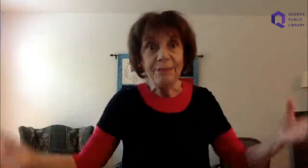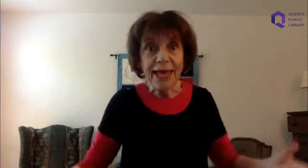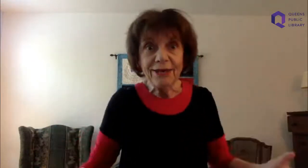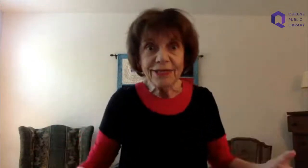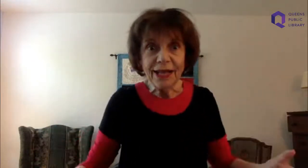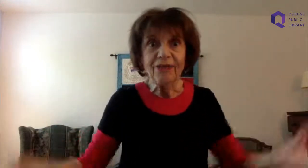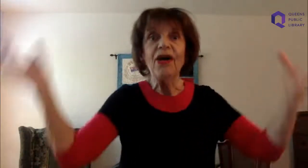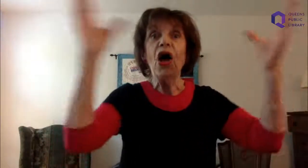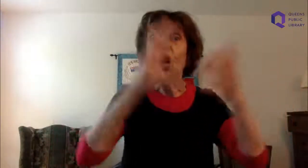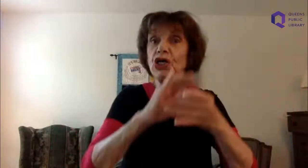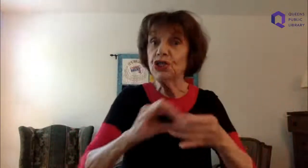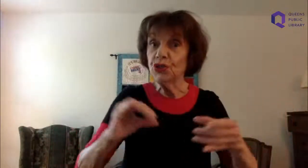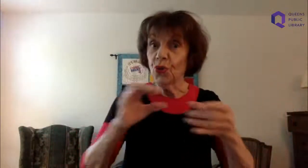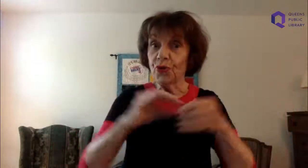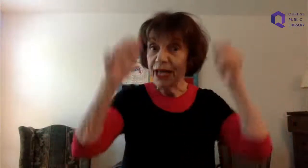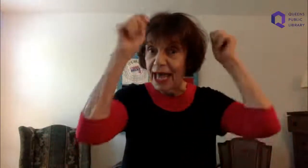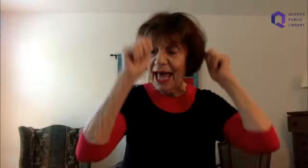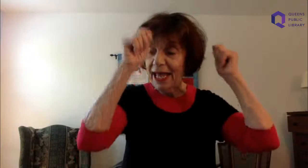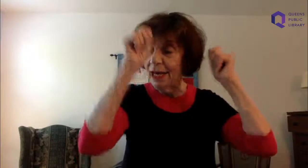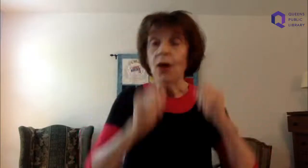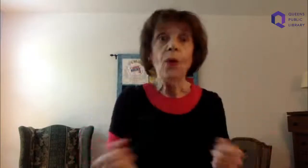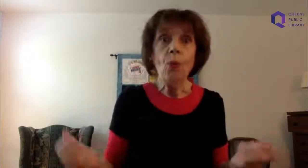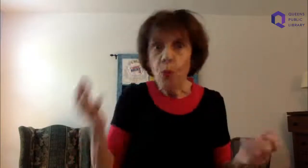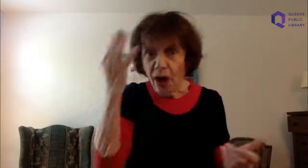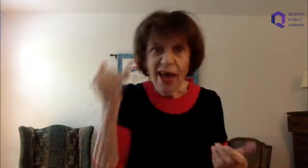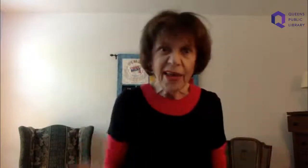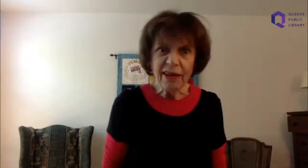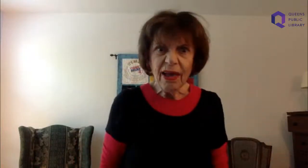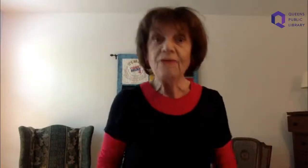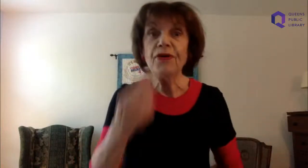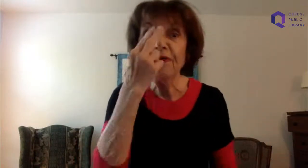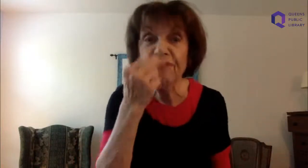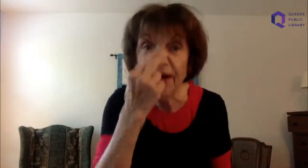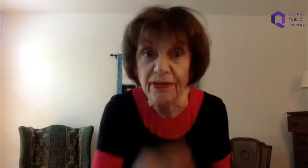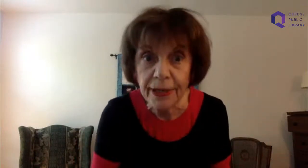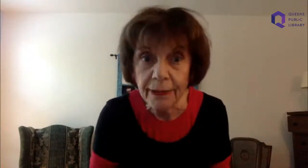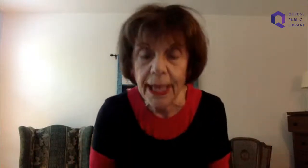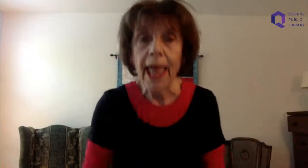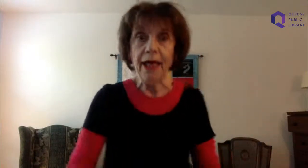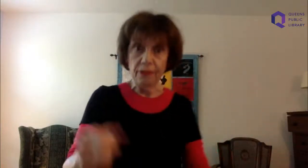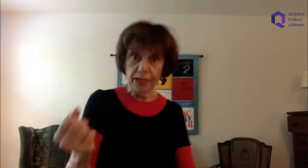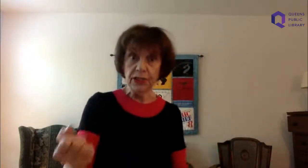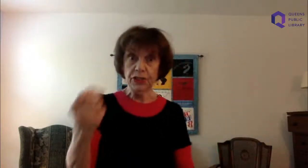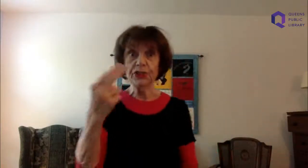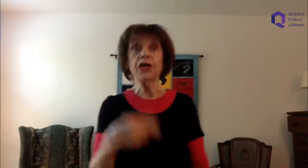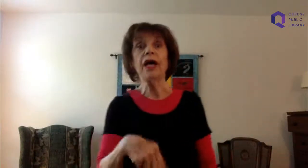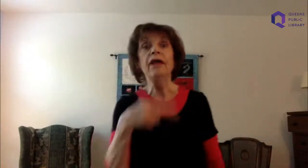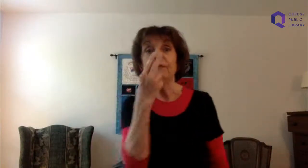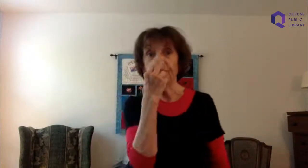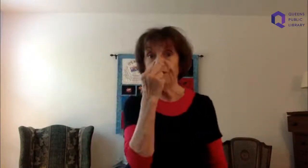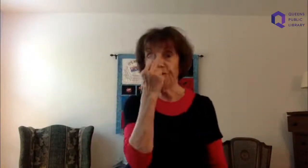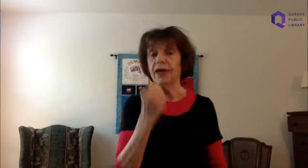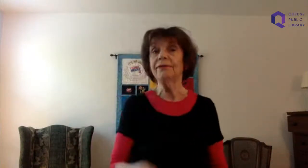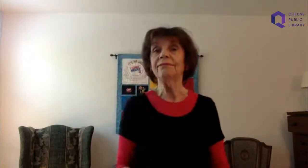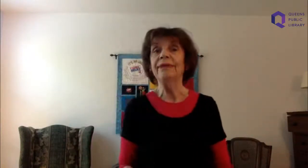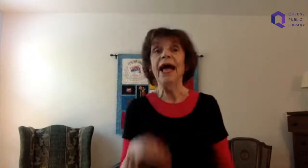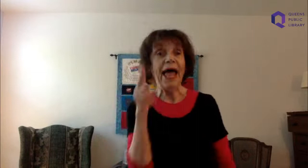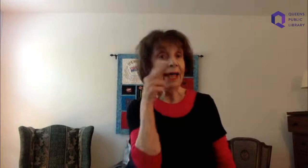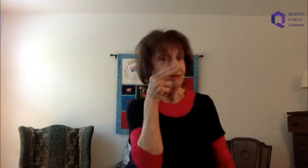make yourself a story hat. Why? For the fun of it. And this is the sign for fun and